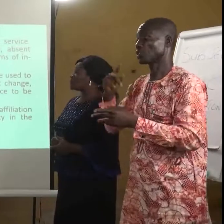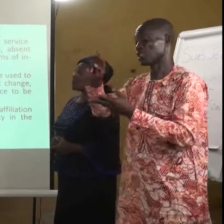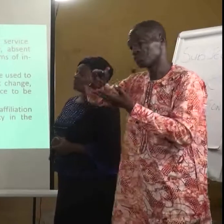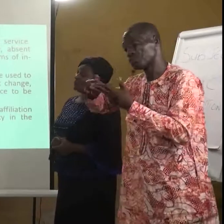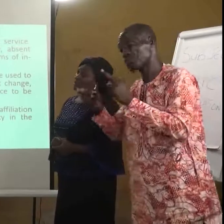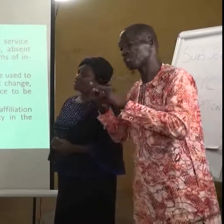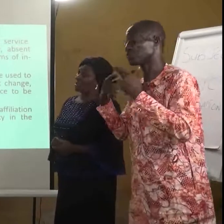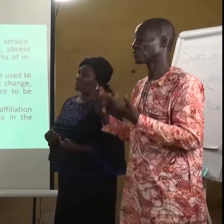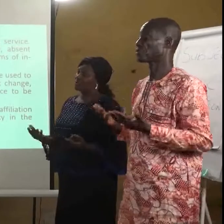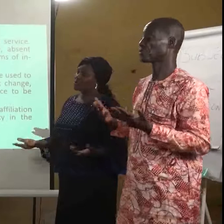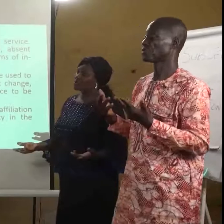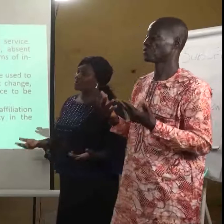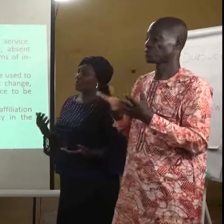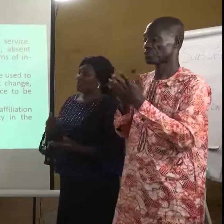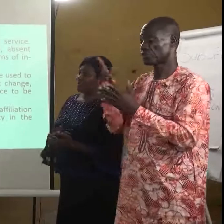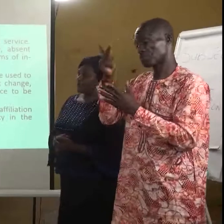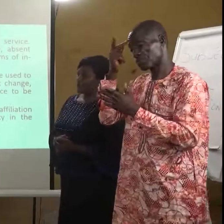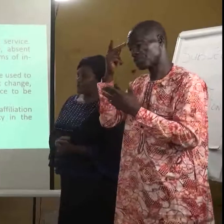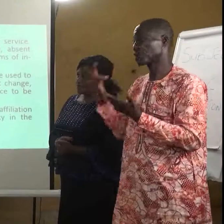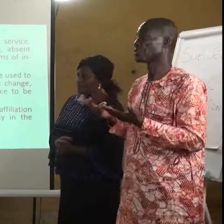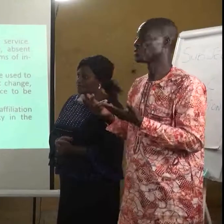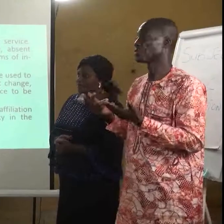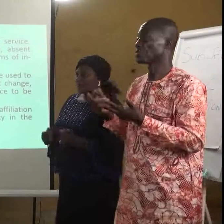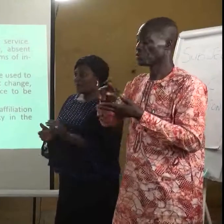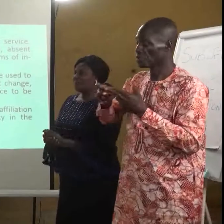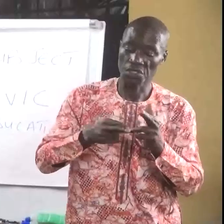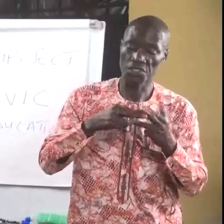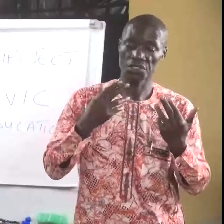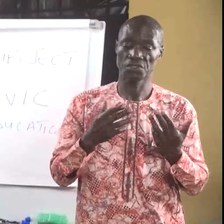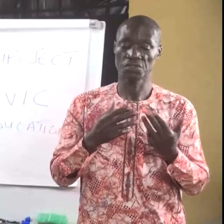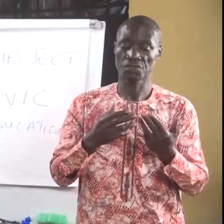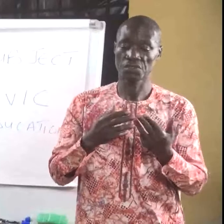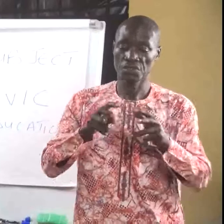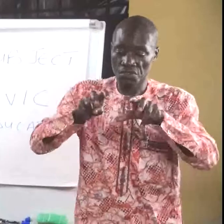through political affiliation and also nepotism.